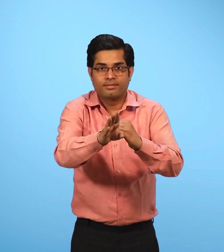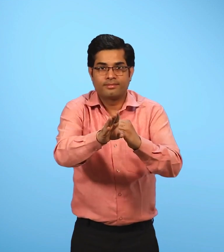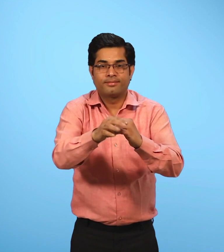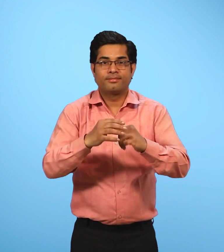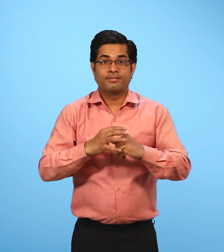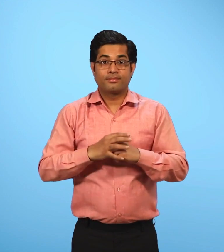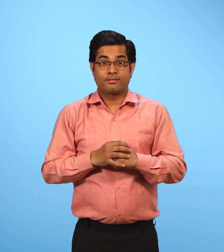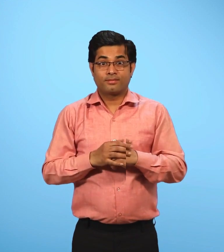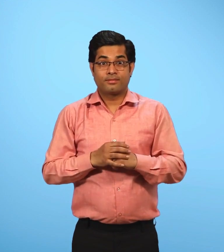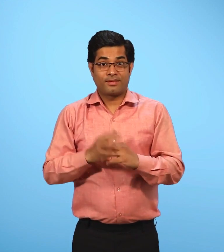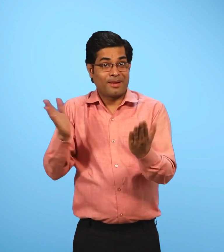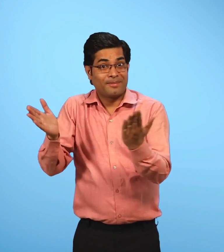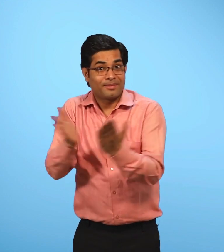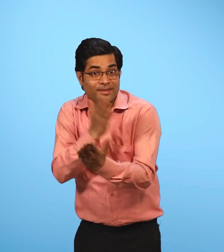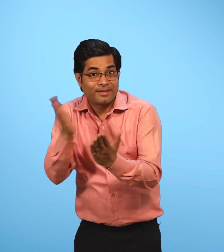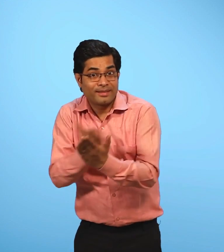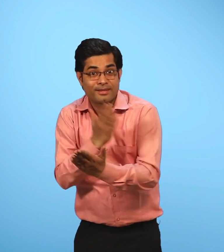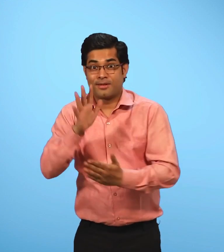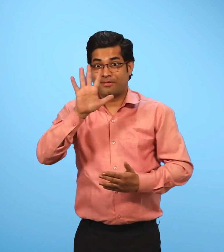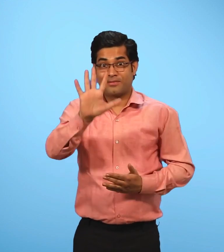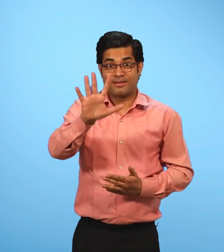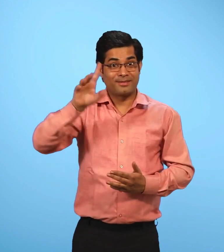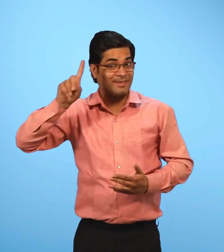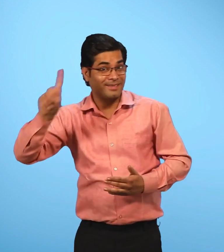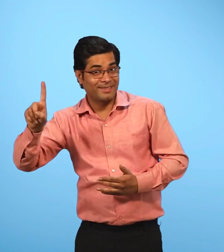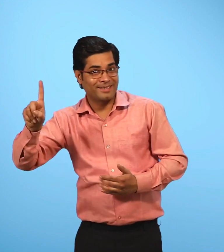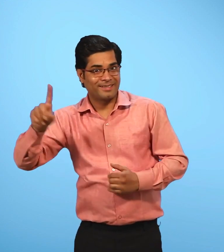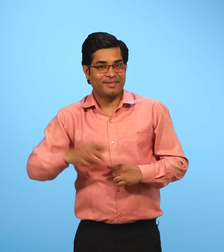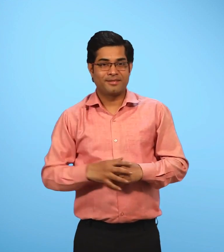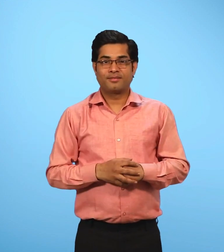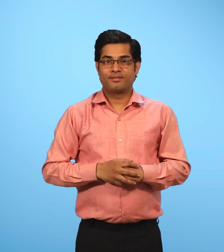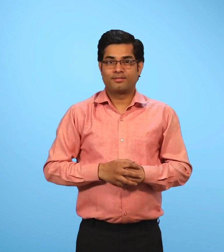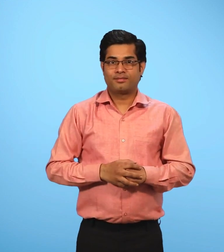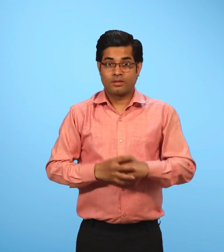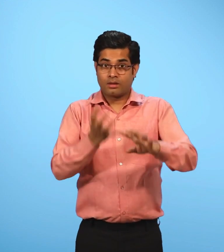in the rock, which I called the door.